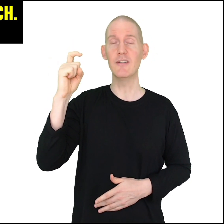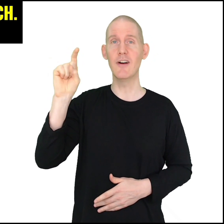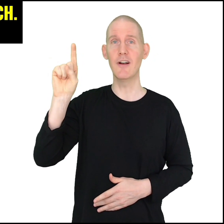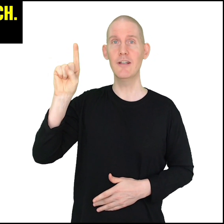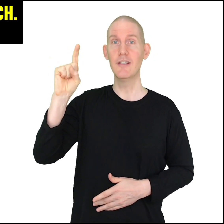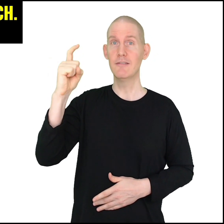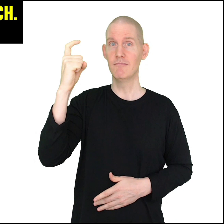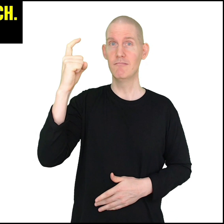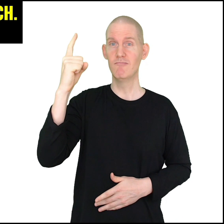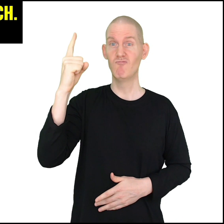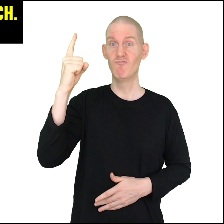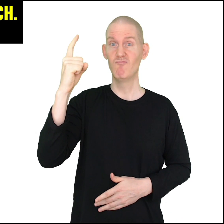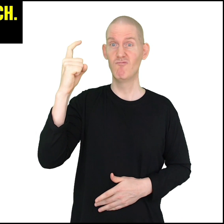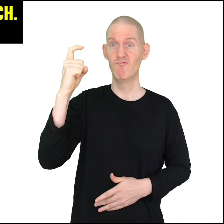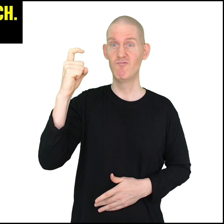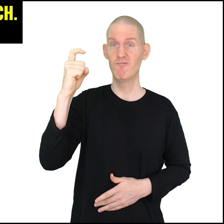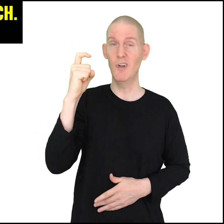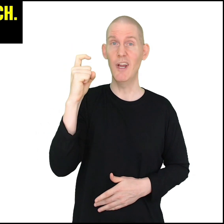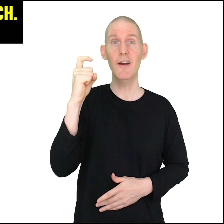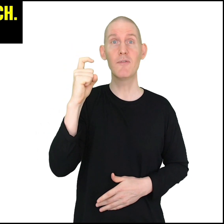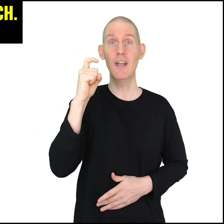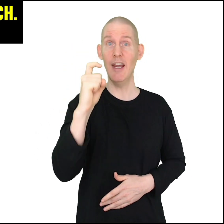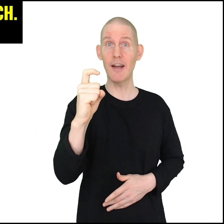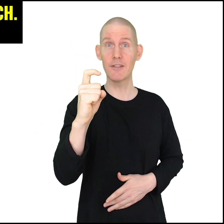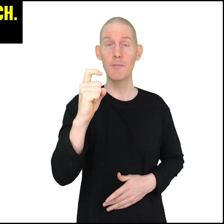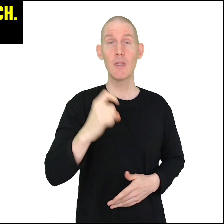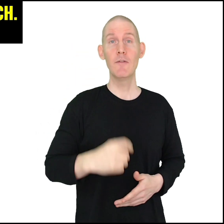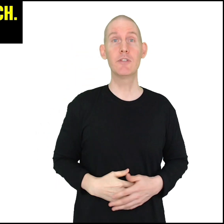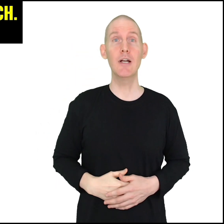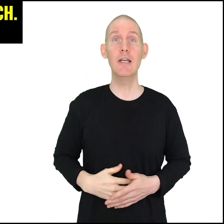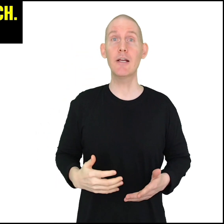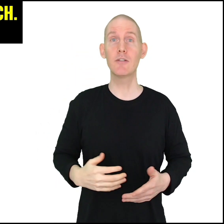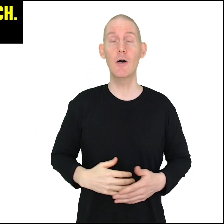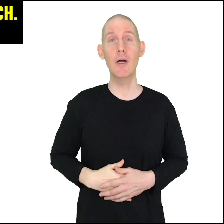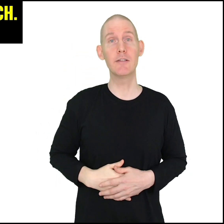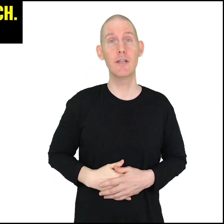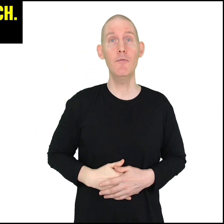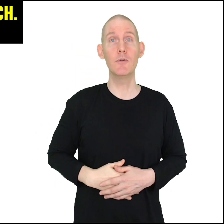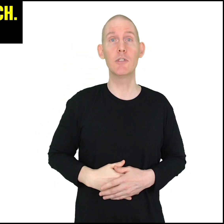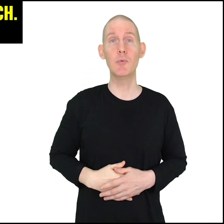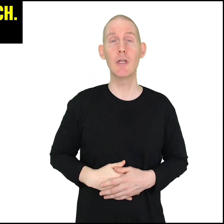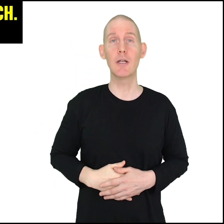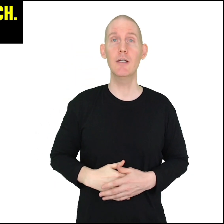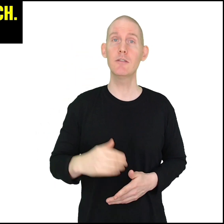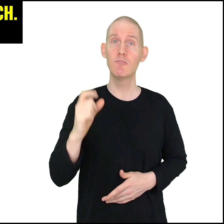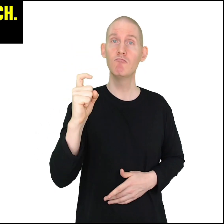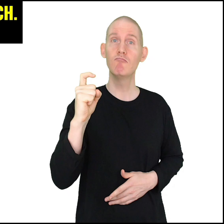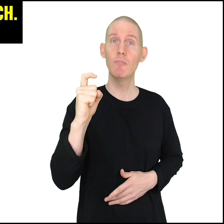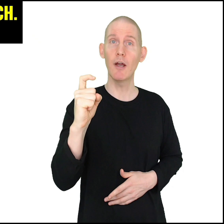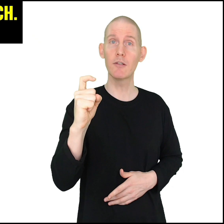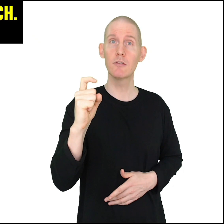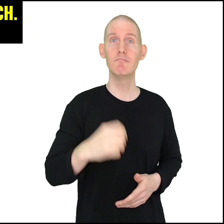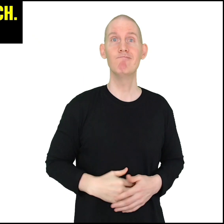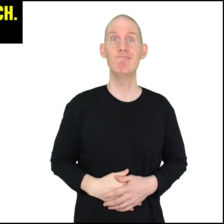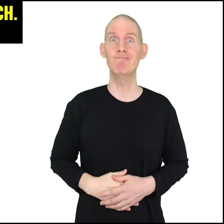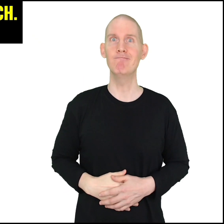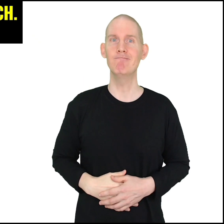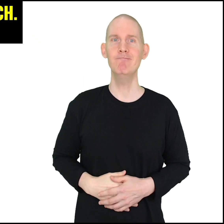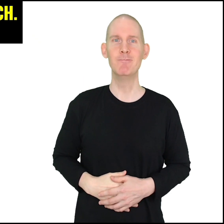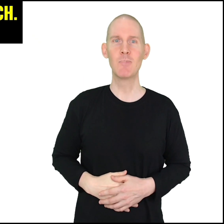right? We have an X. If you sign an X all by itself, it would just be like this, X. Now